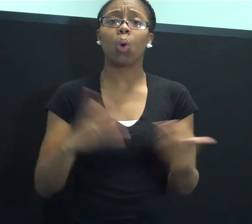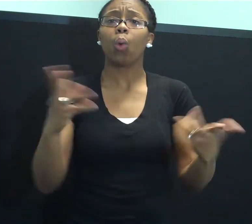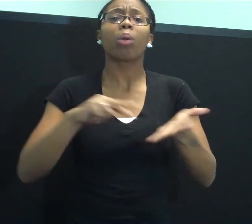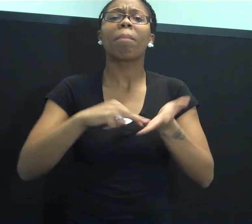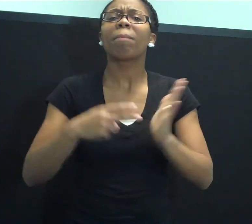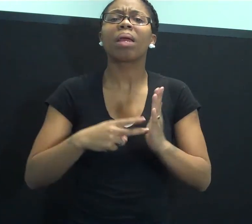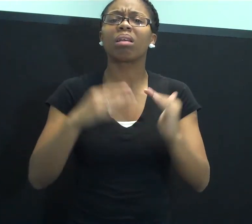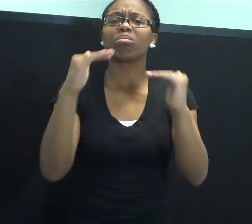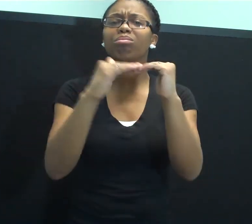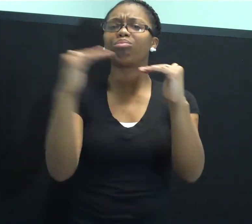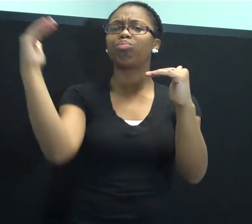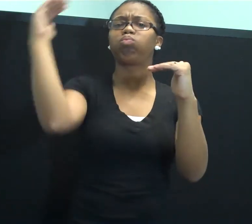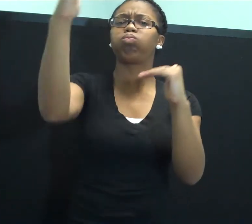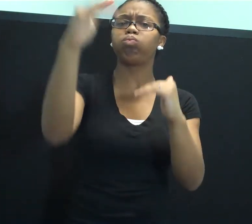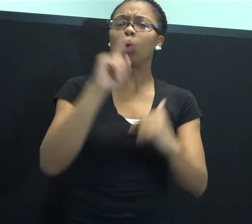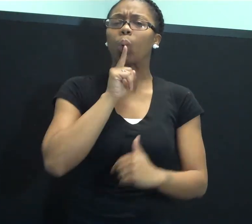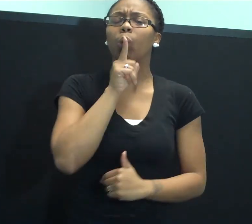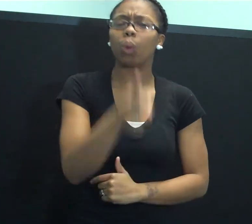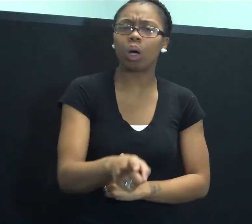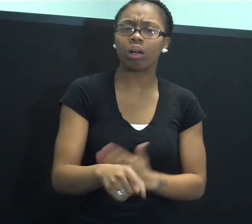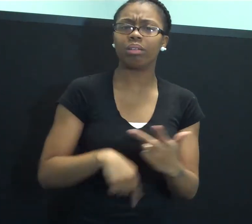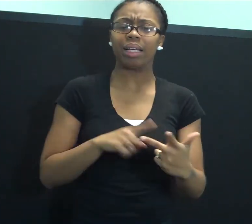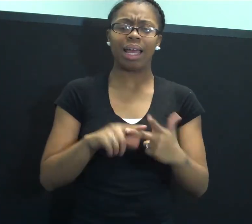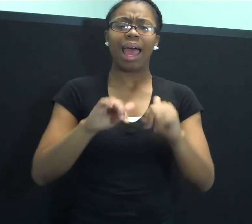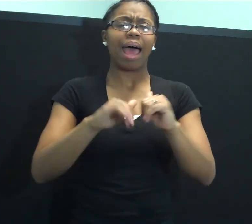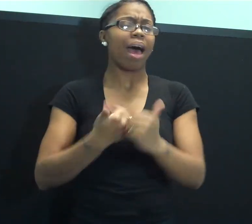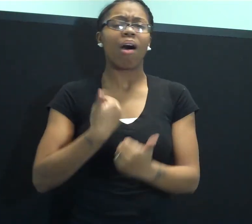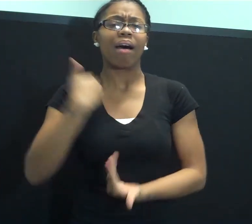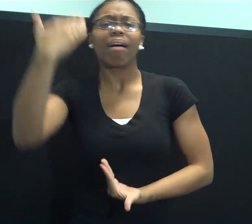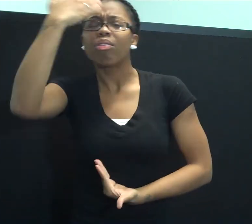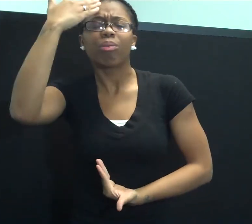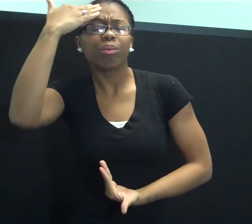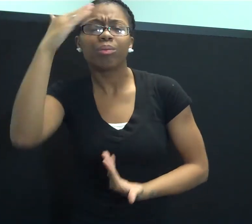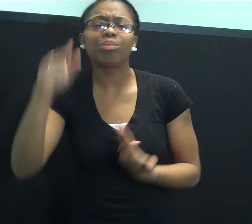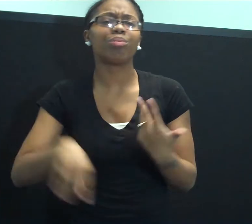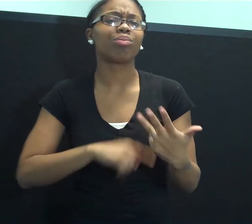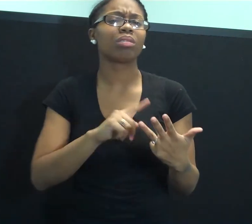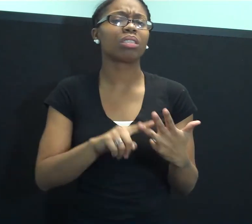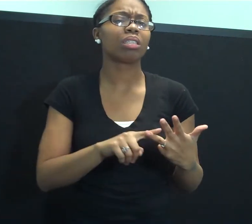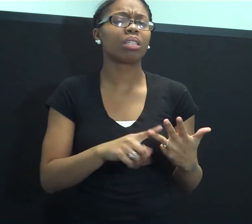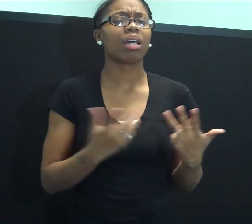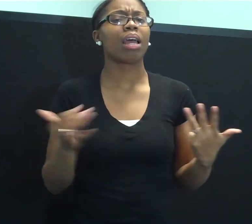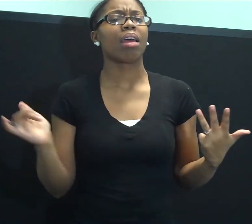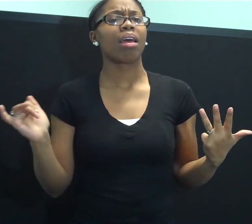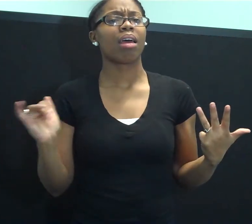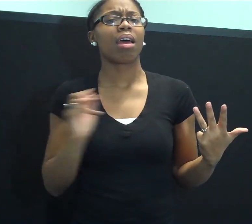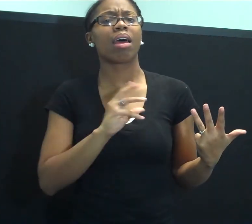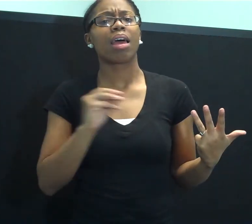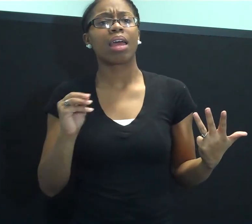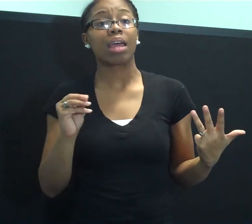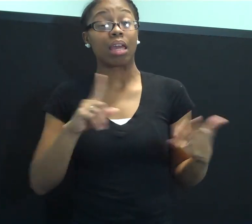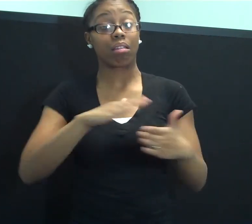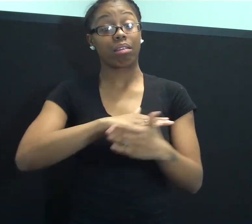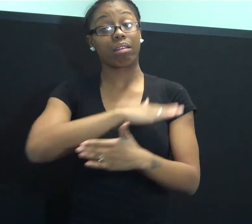ultimately real? How can I know it? And does it, in the end, love